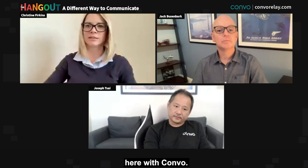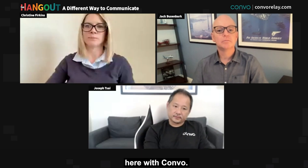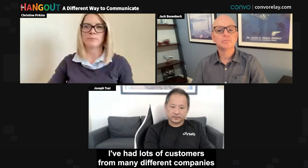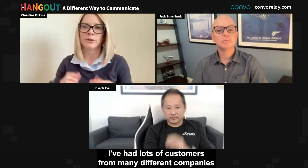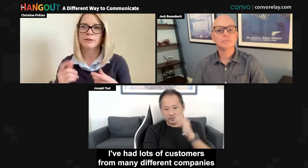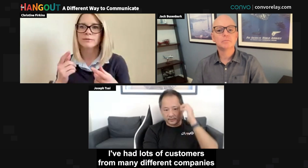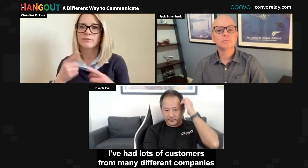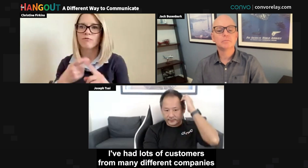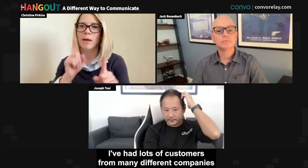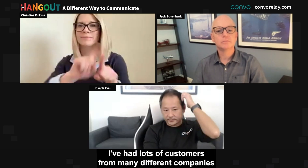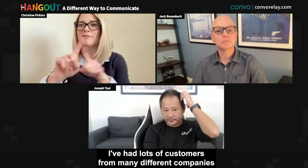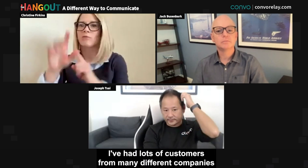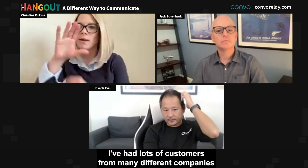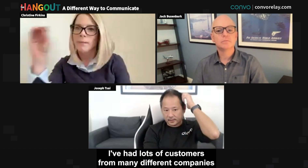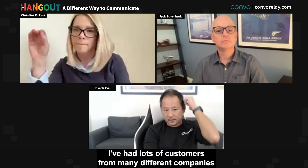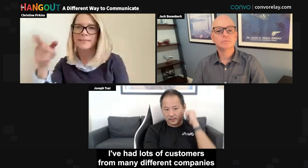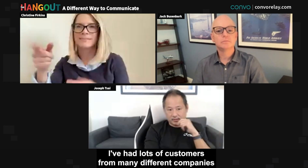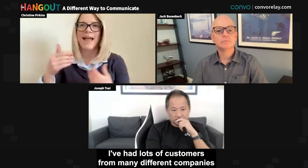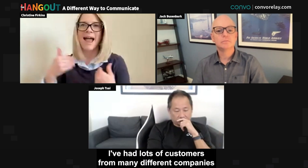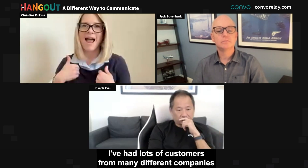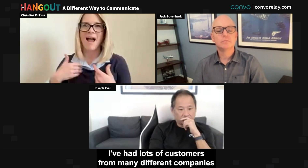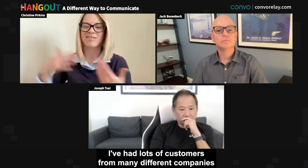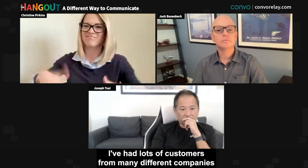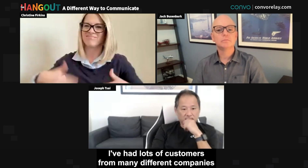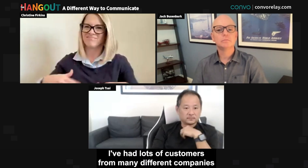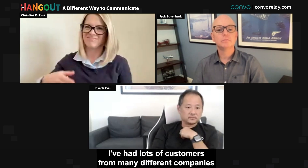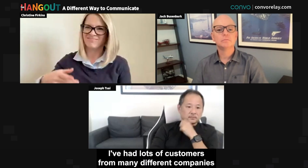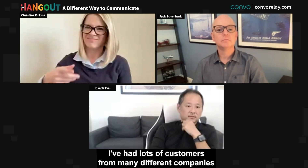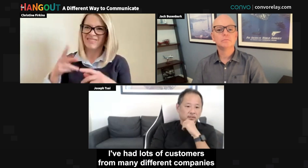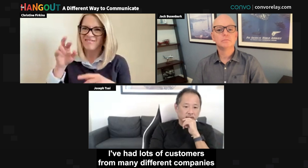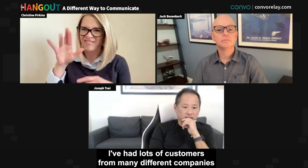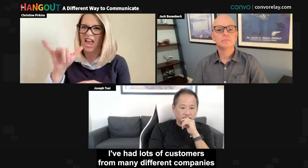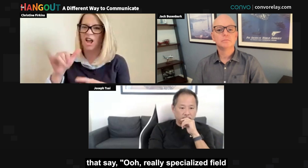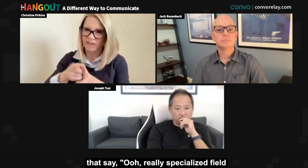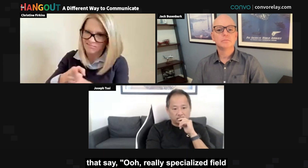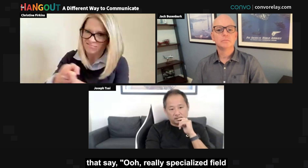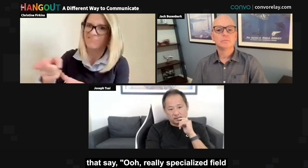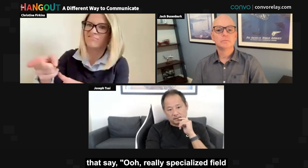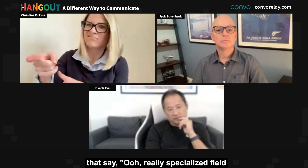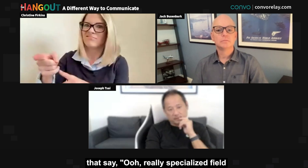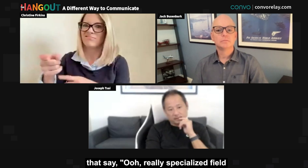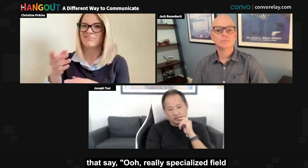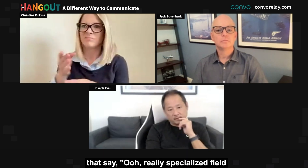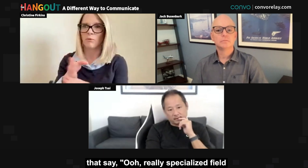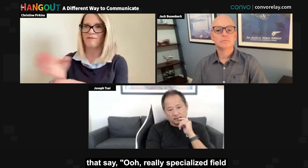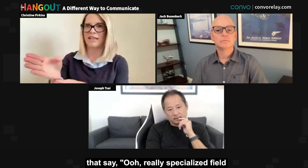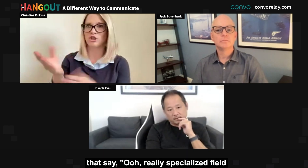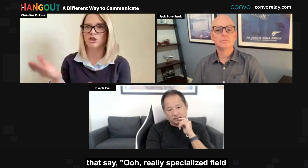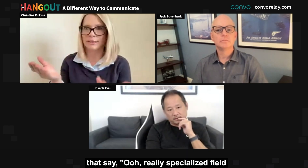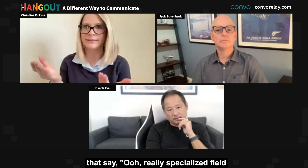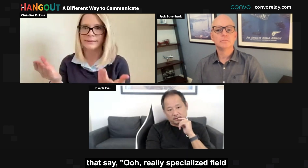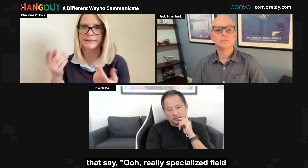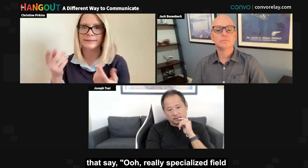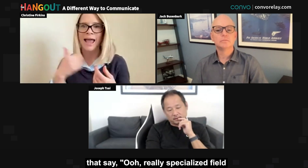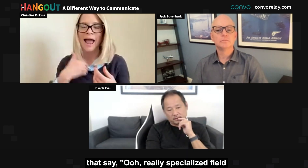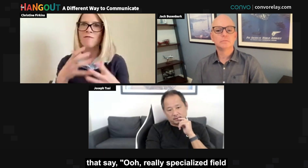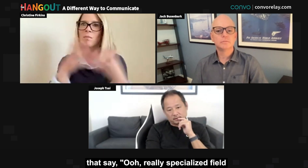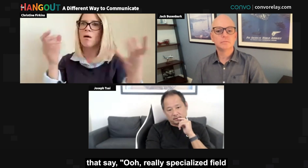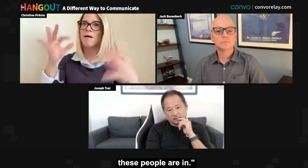Convo, I've had lots of customers from many different companies that say, whew, really specialized fields